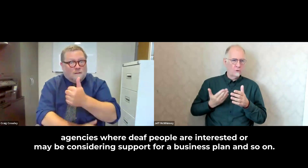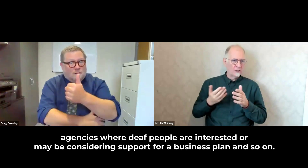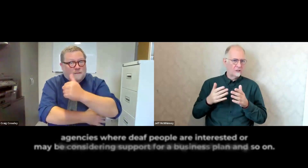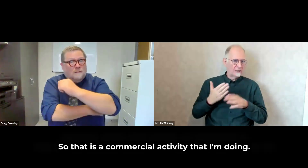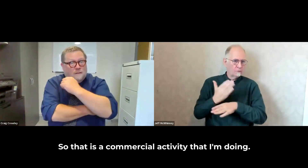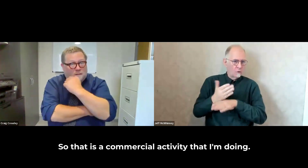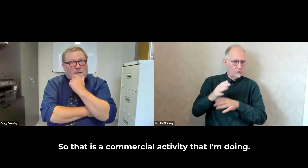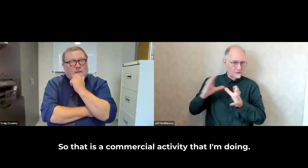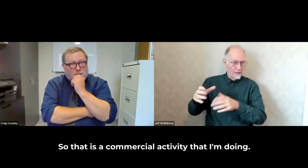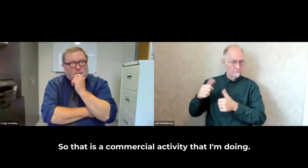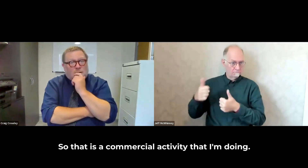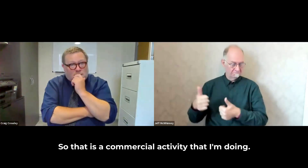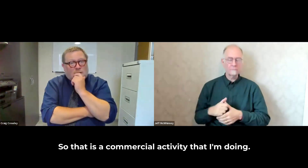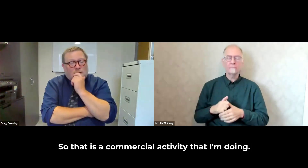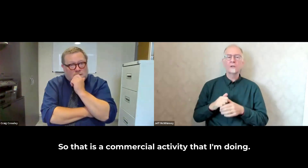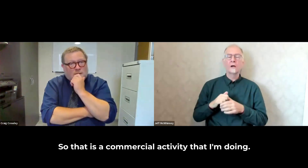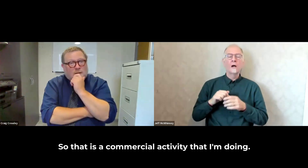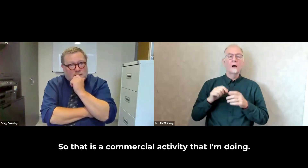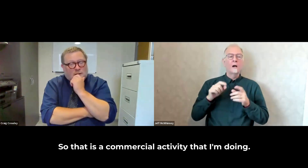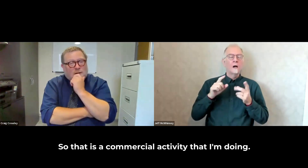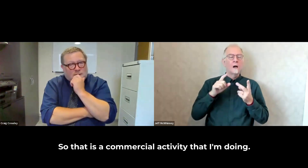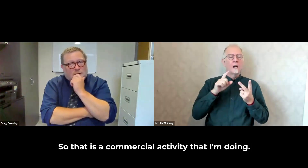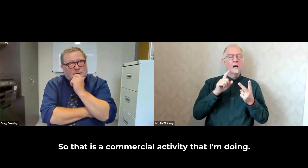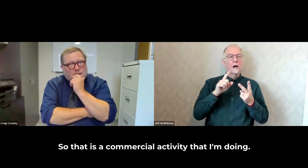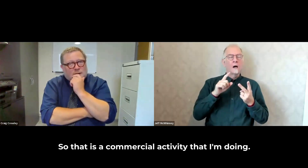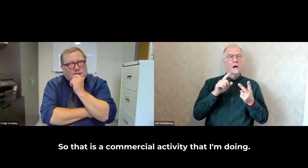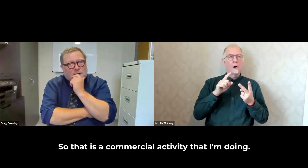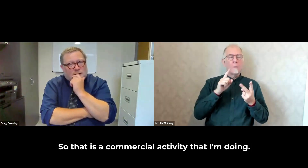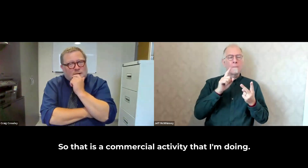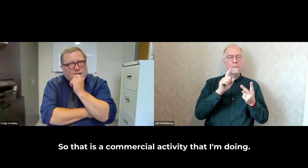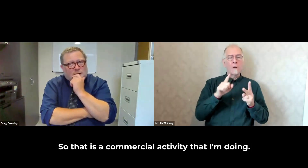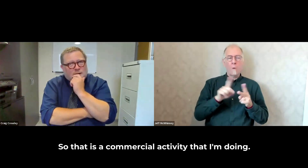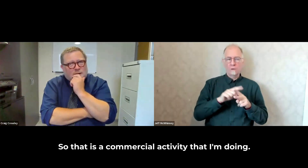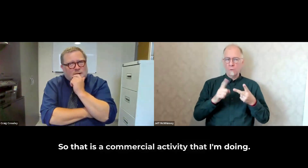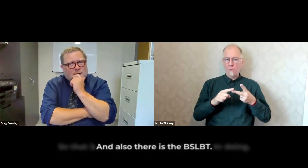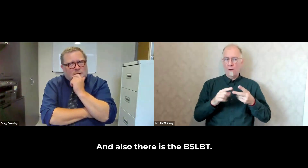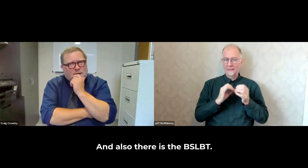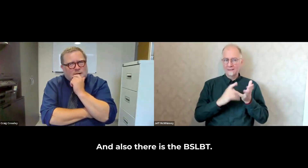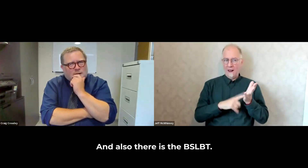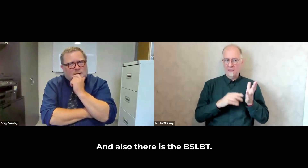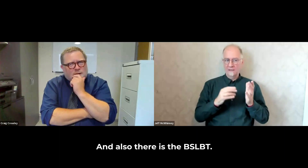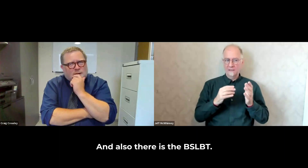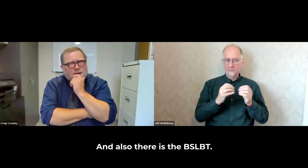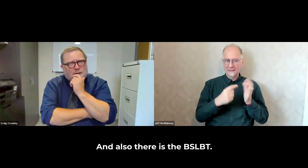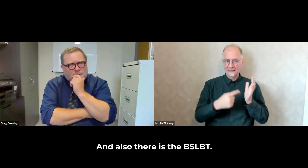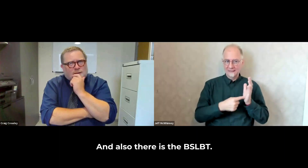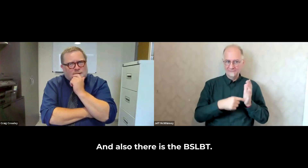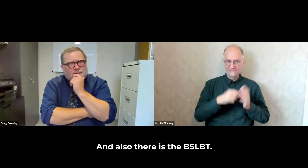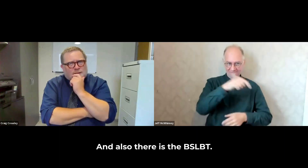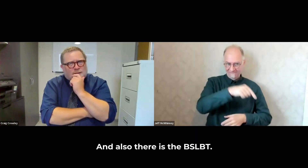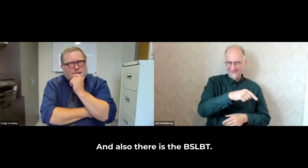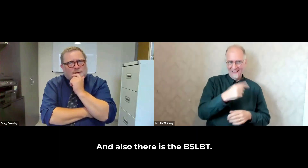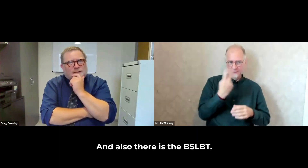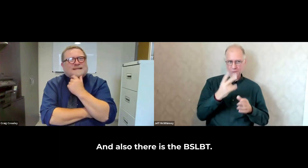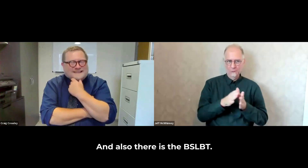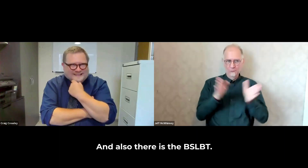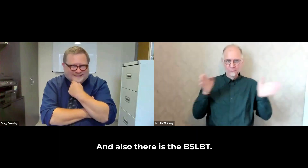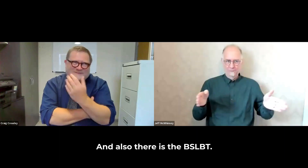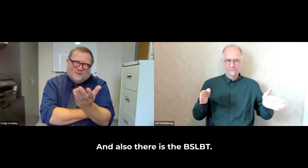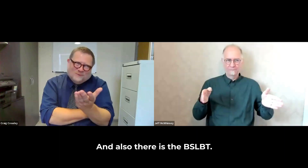on. So that is a commercial enterprise that I'm doing. And also there is